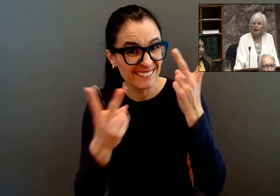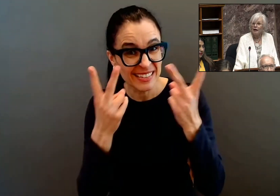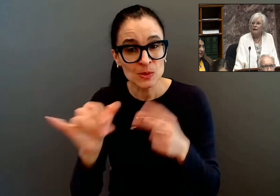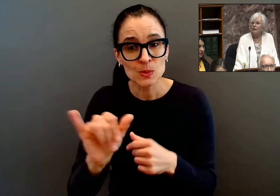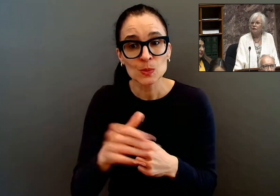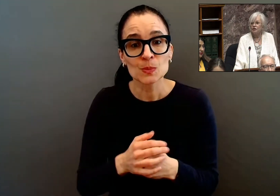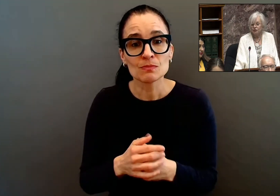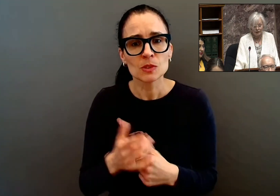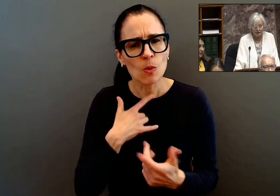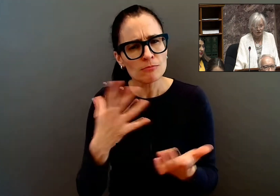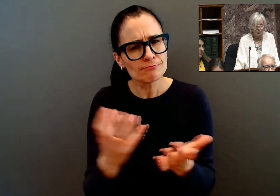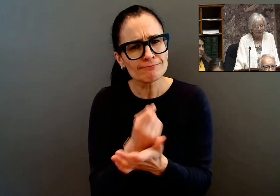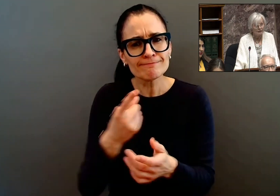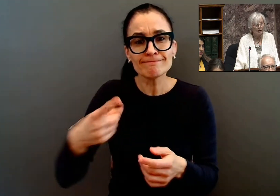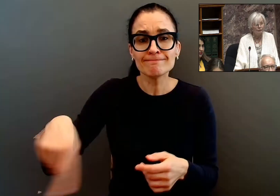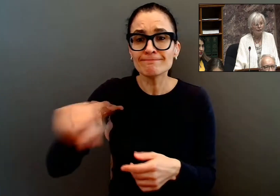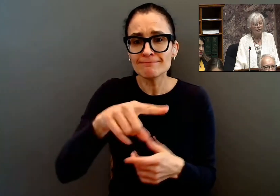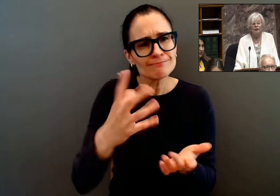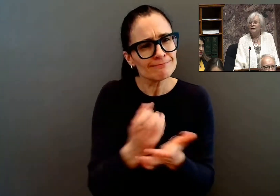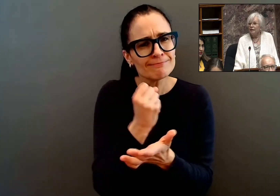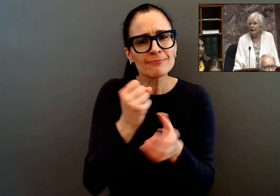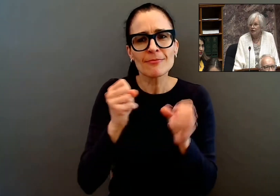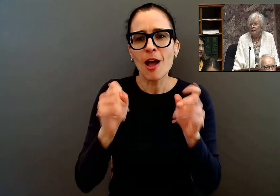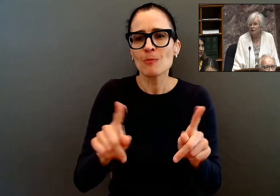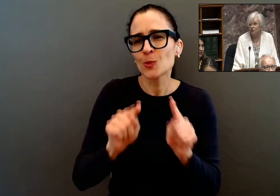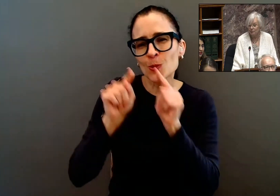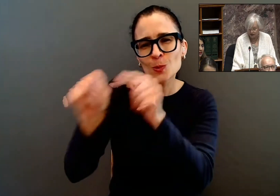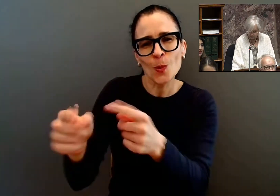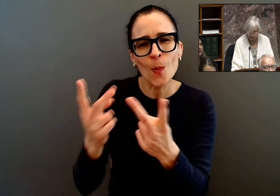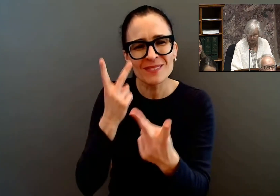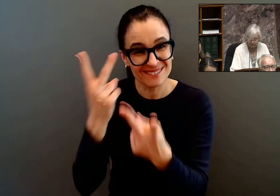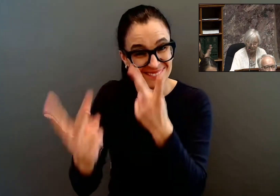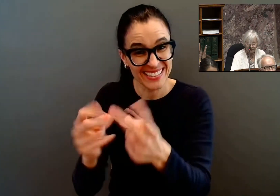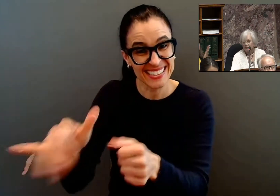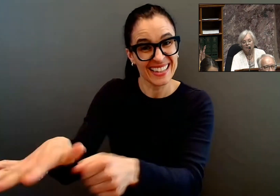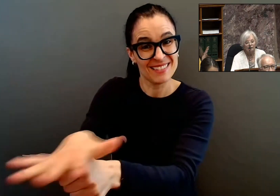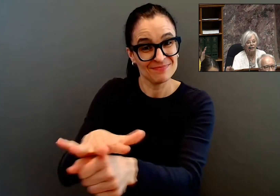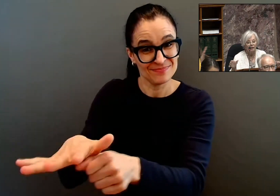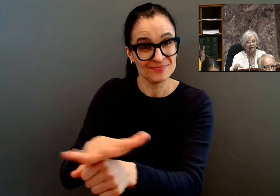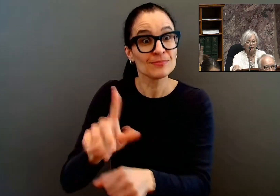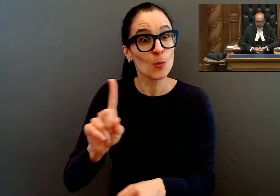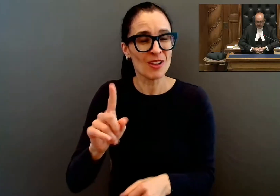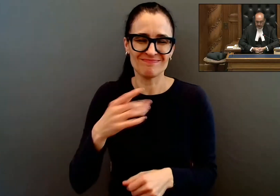my riding of Surrey, Serpentine River. Thank you, Mr. Speaker.